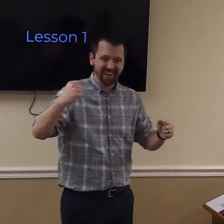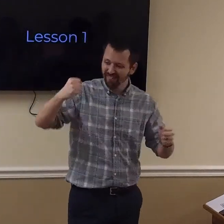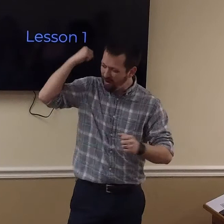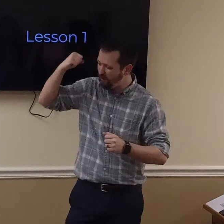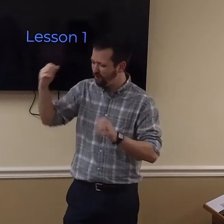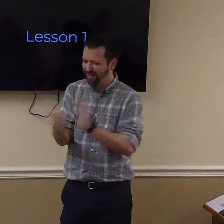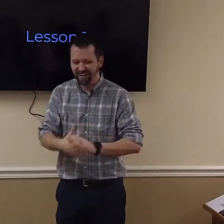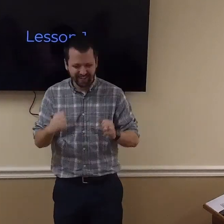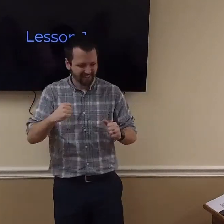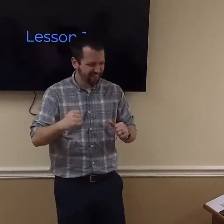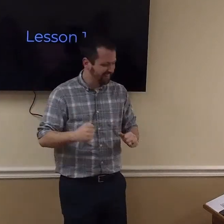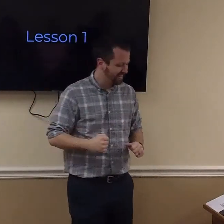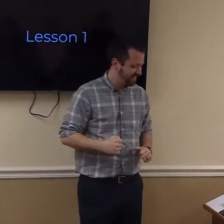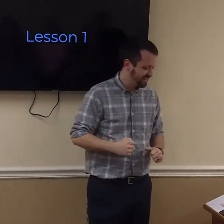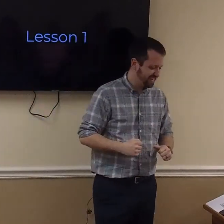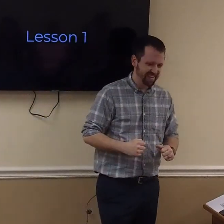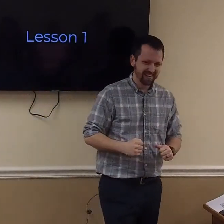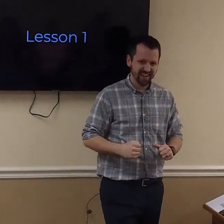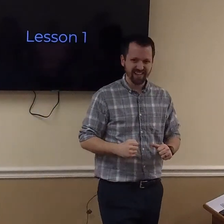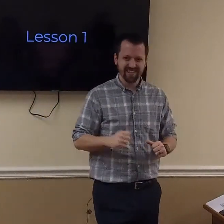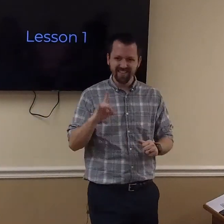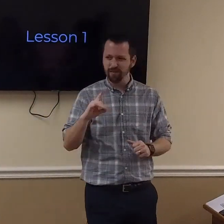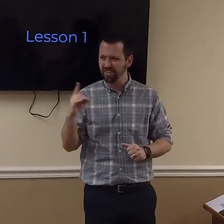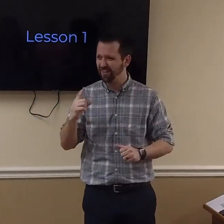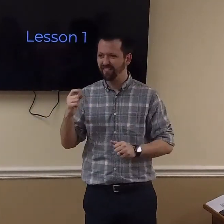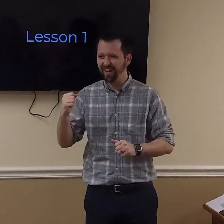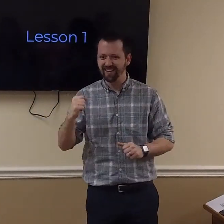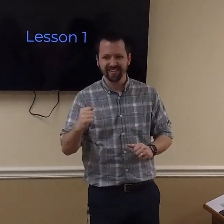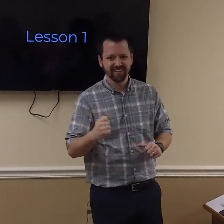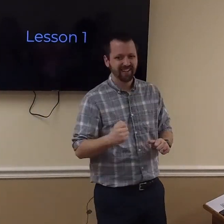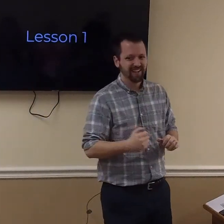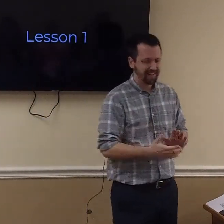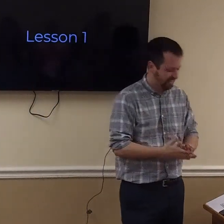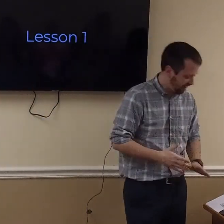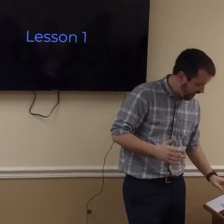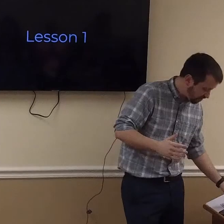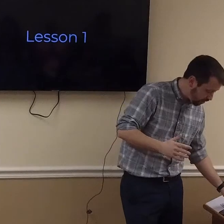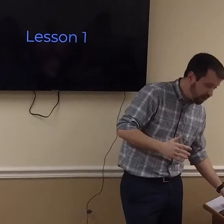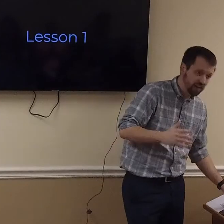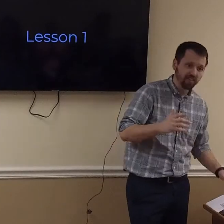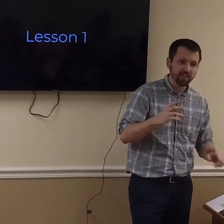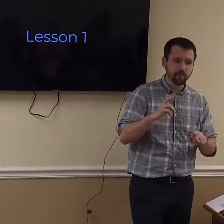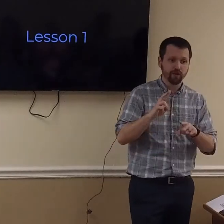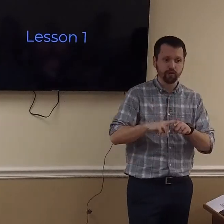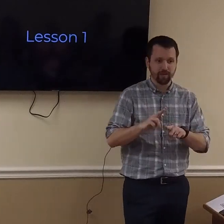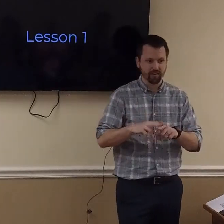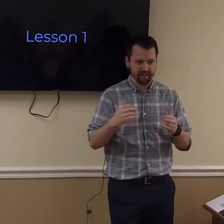No, Woo! like that. I did something. All right. All right. So let's look at some of our vocabulary now.